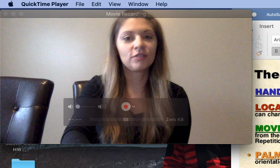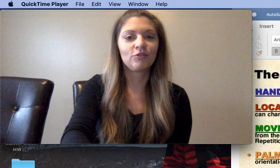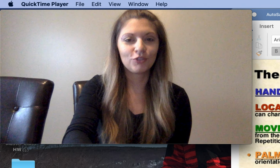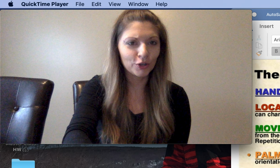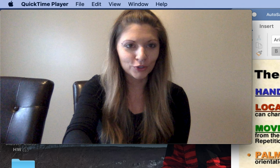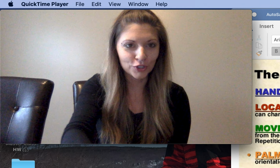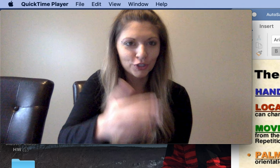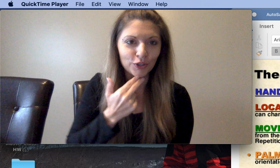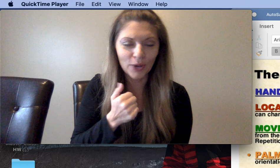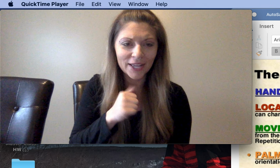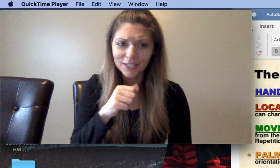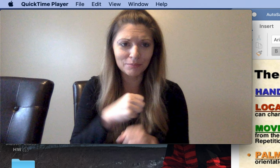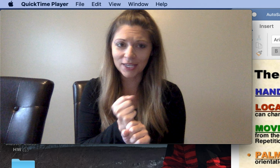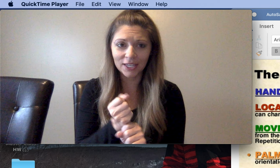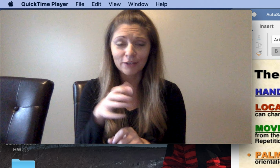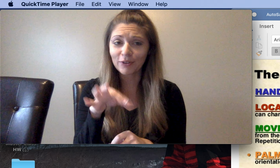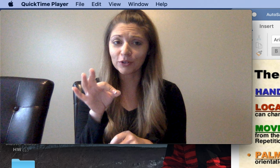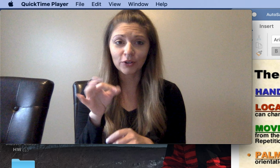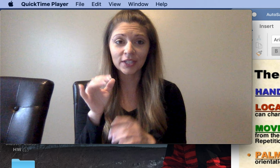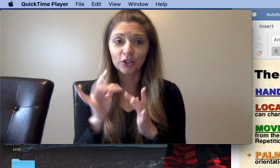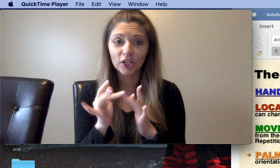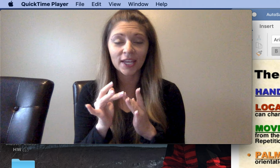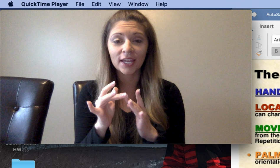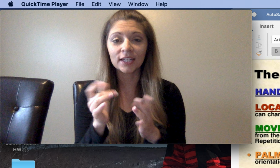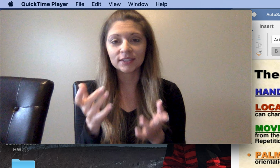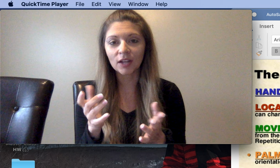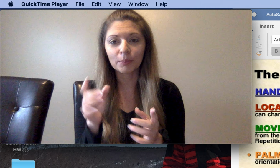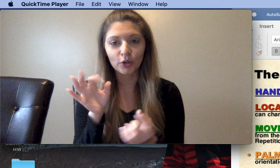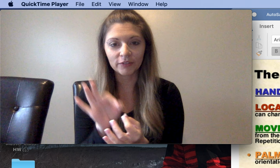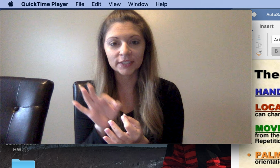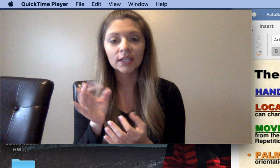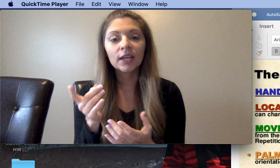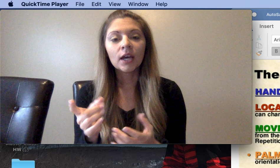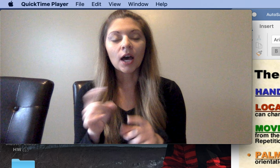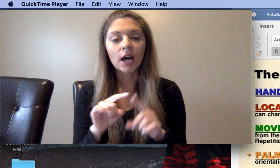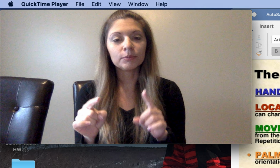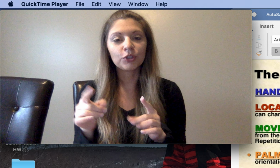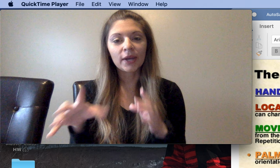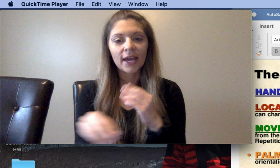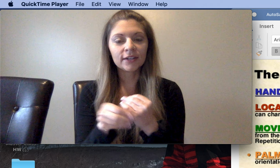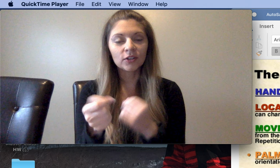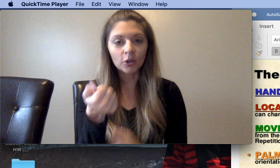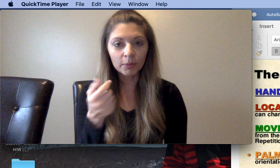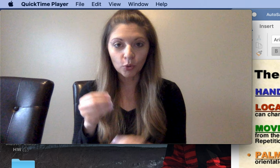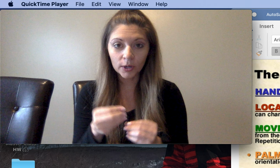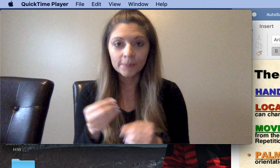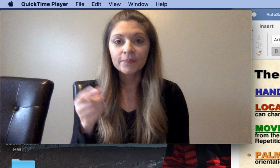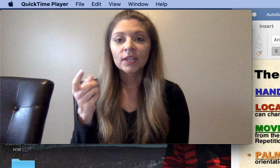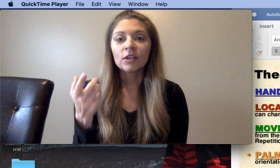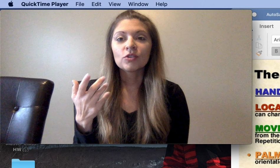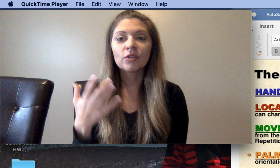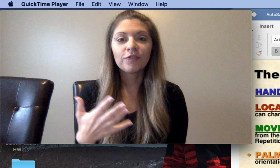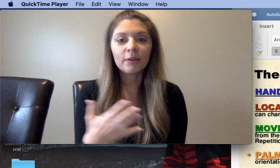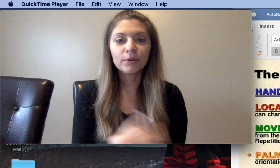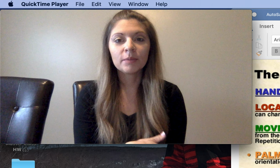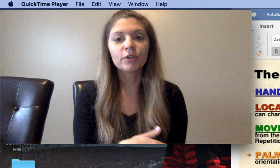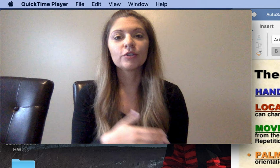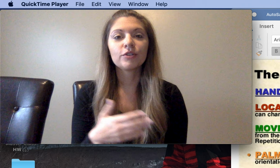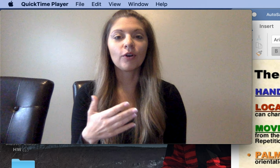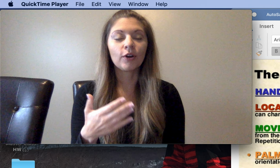And this chart was just cute. I didn't make it. I found it on the internet and it's not perfect. So I added a little bit more. So the